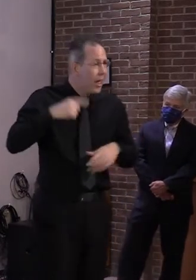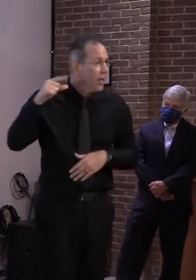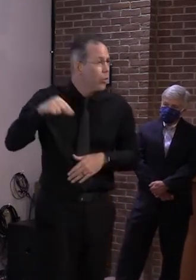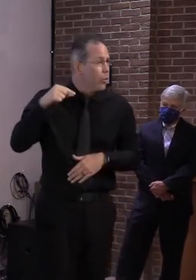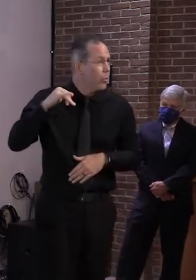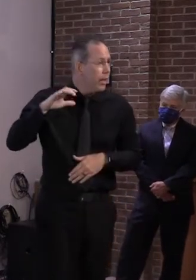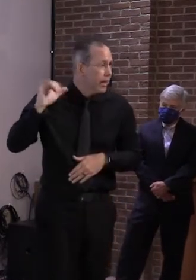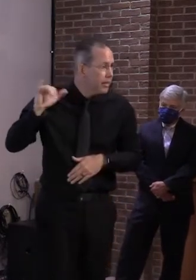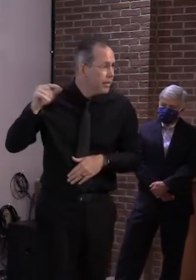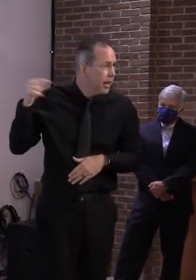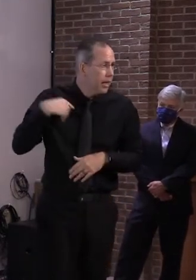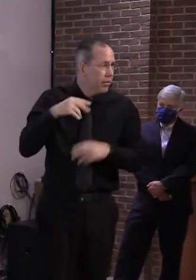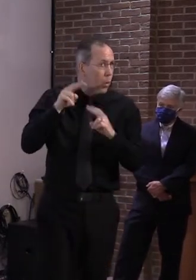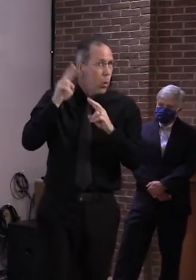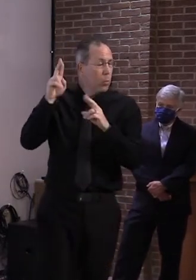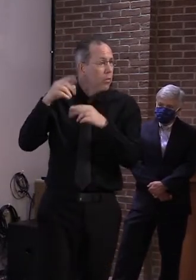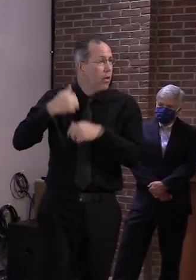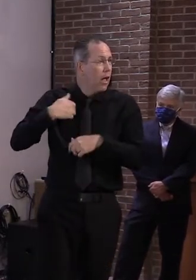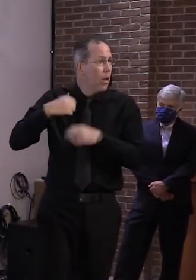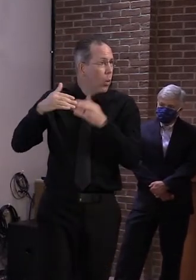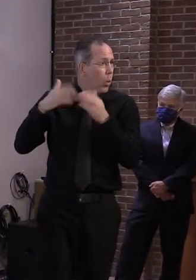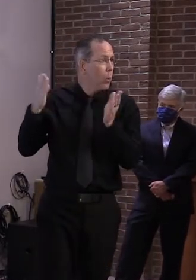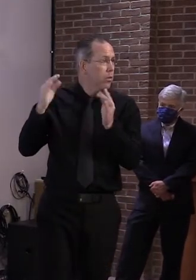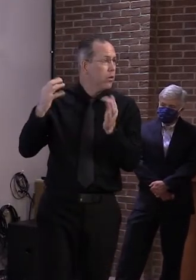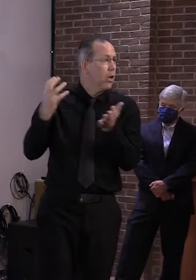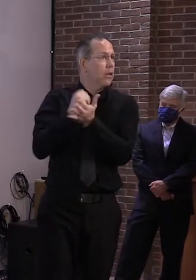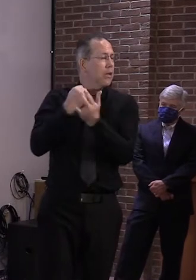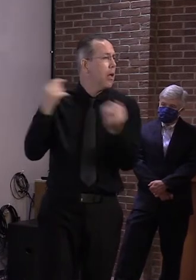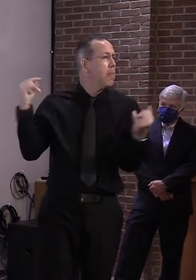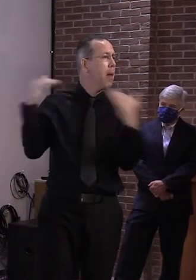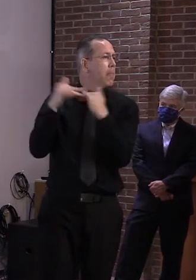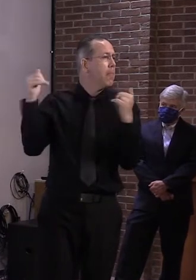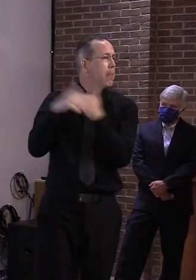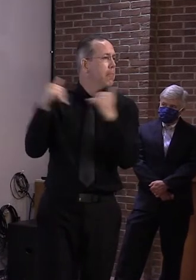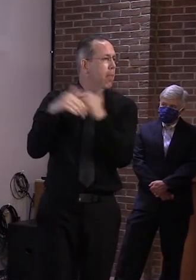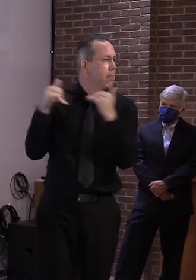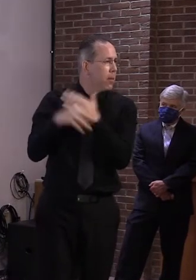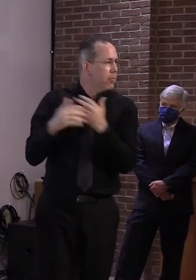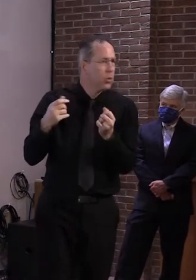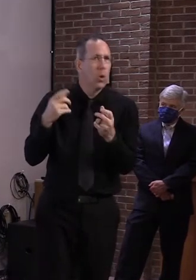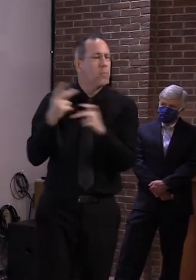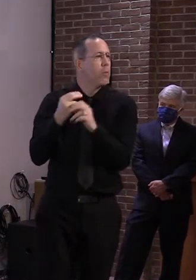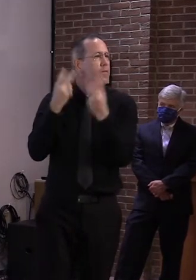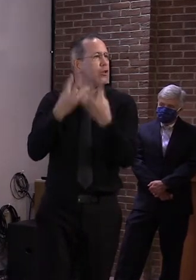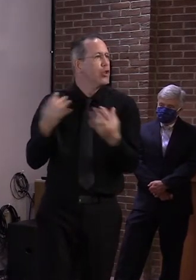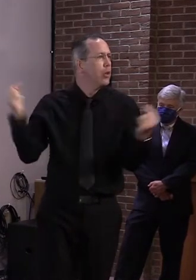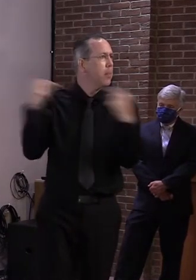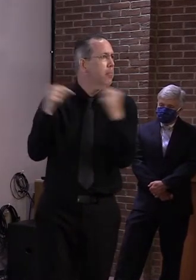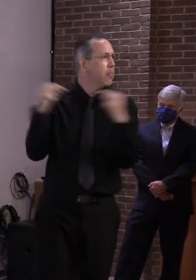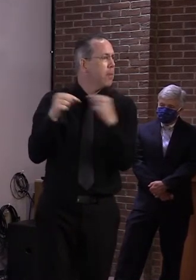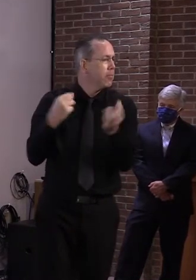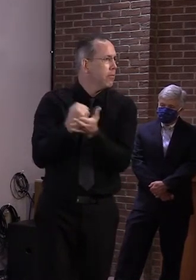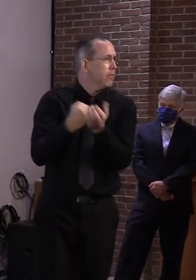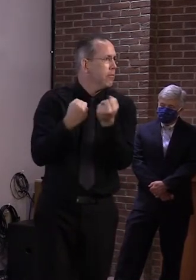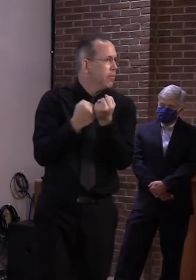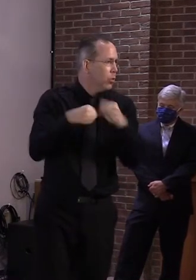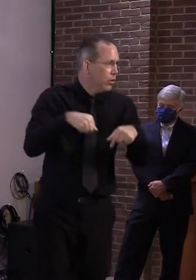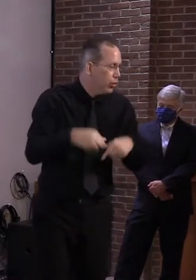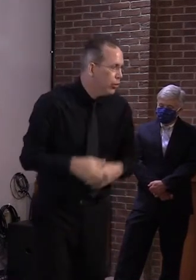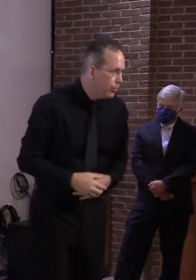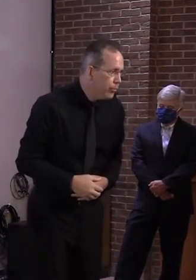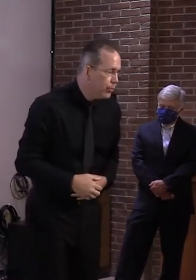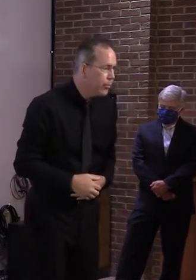there. That could be a great deal to us here in the states in a number of different ways, in Vermont in